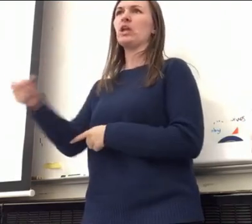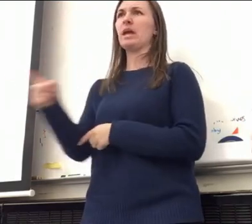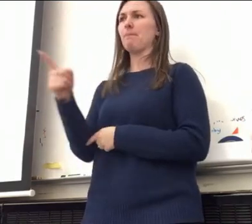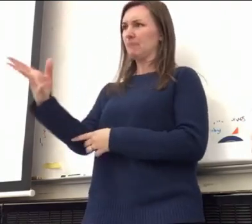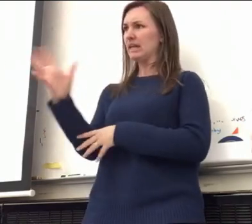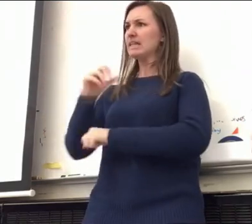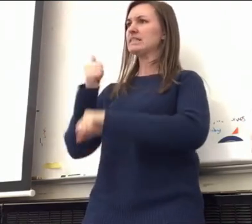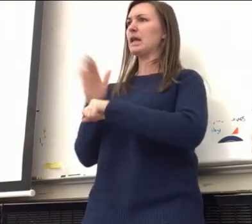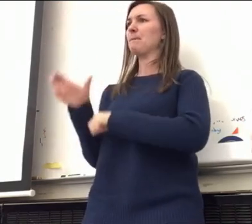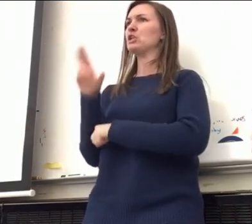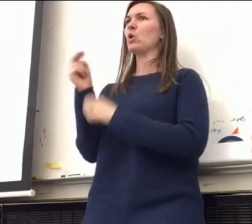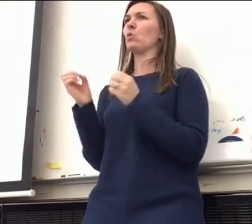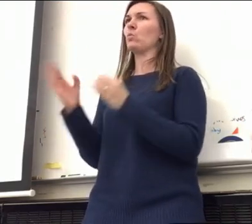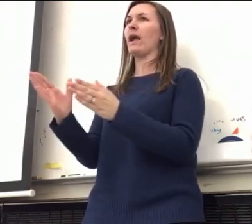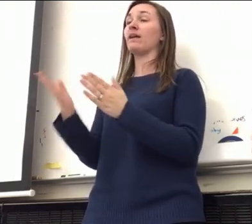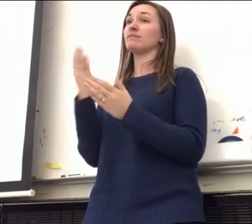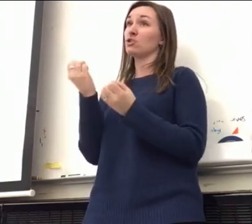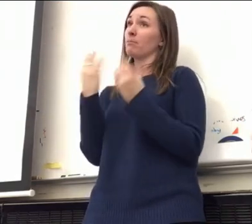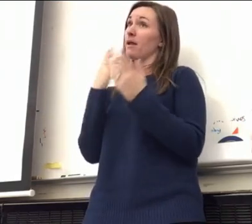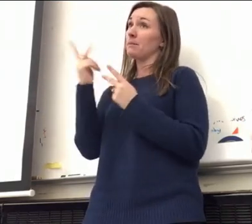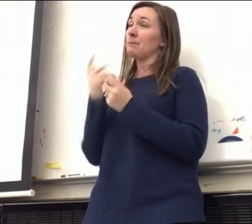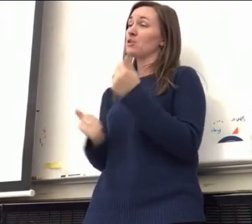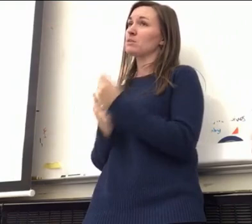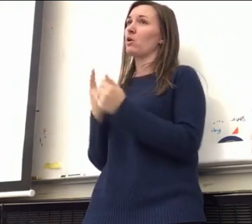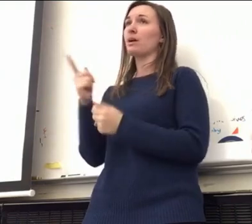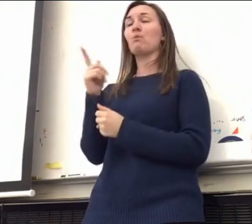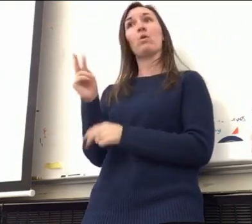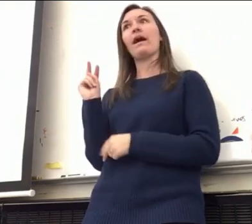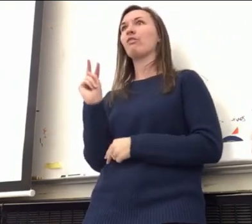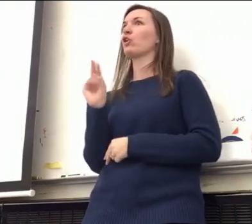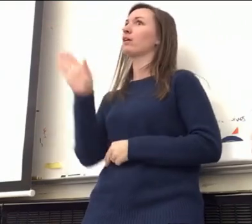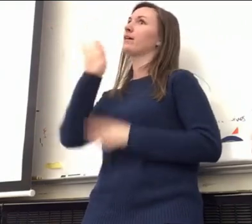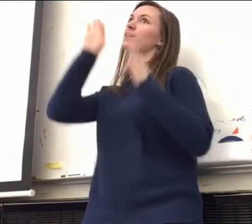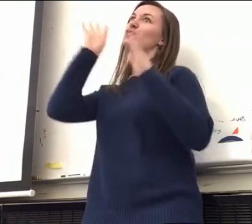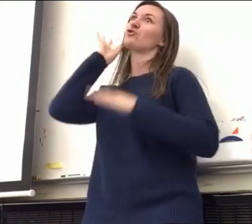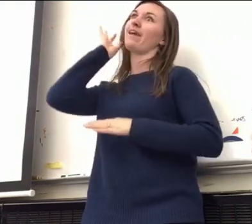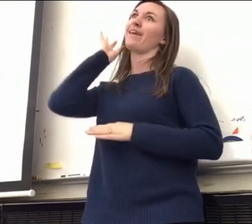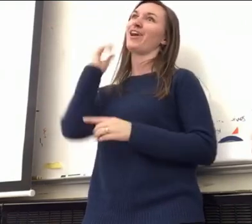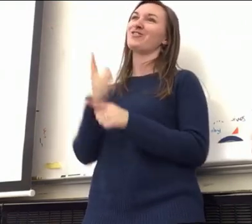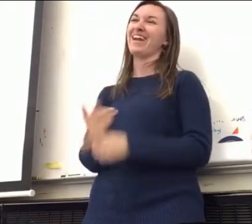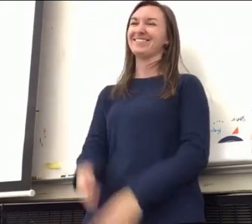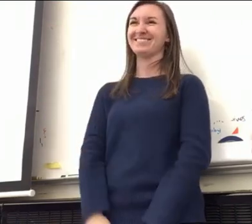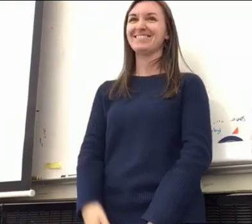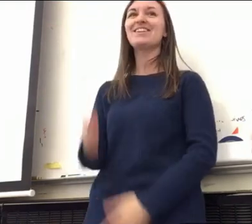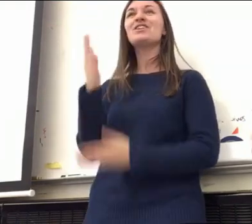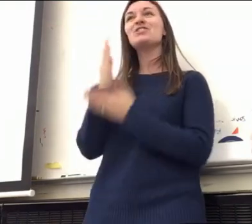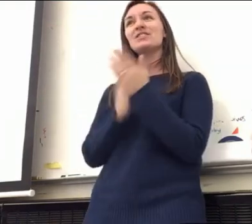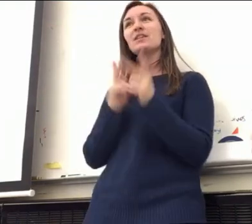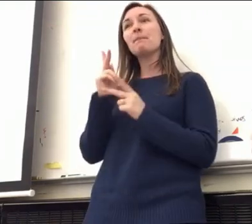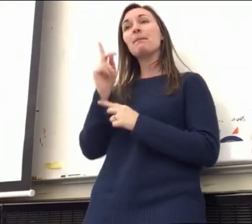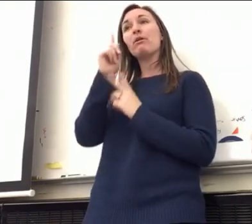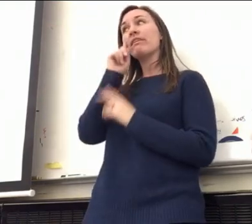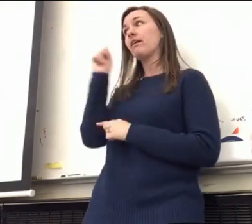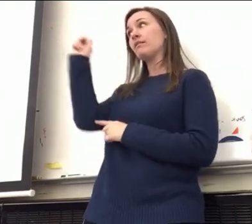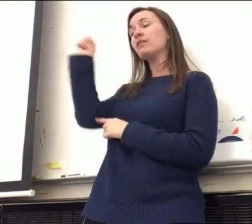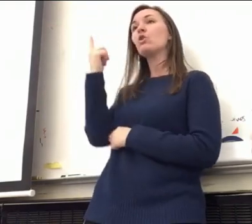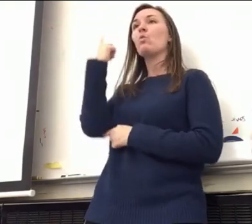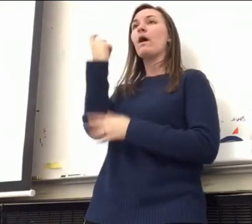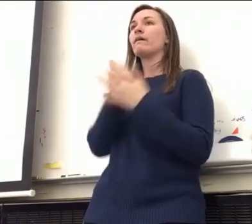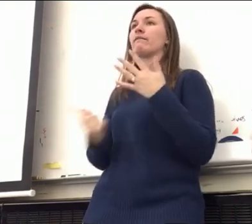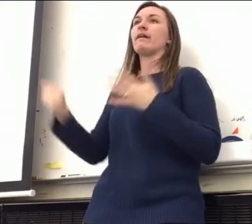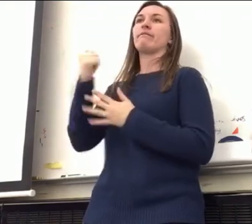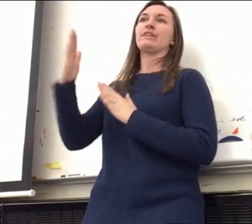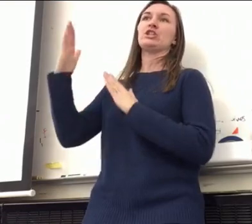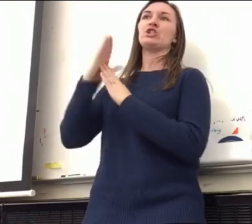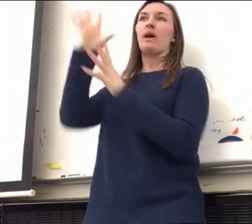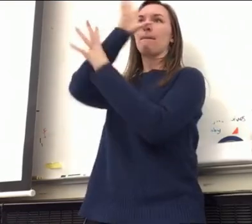people support Andrew Jackson. And look at his hair. And his hair, yeah. Some people place Andrew Jackson as one of the highest-ranking presidents in